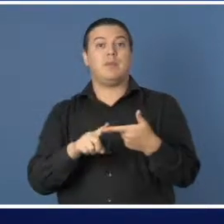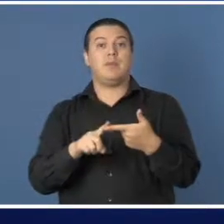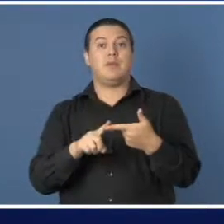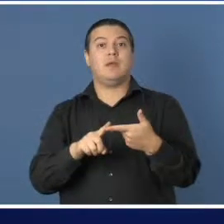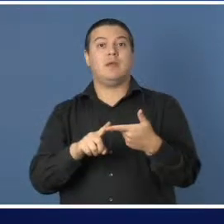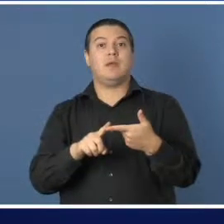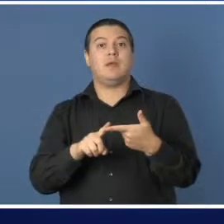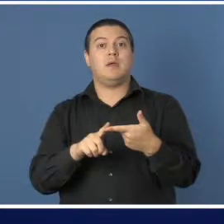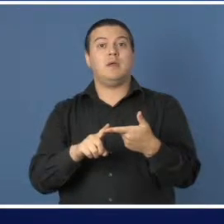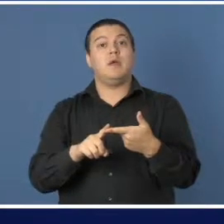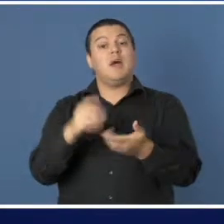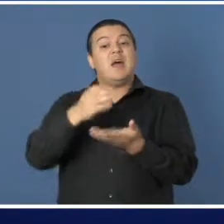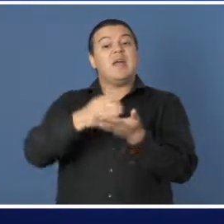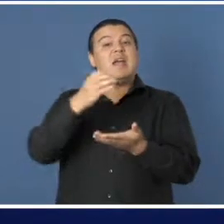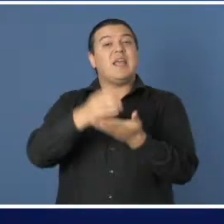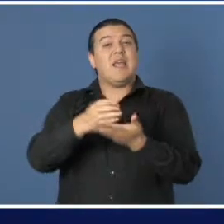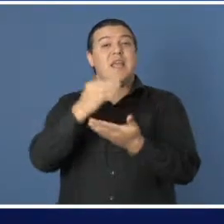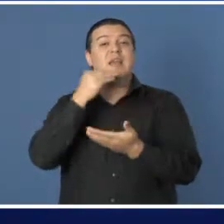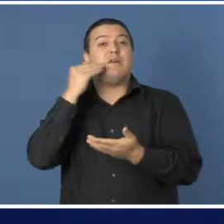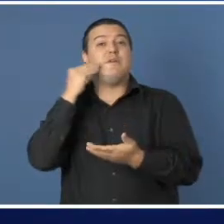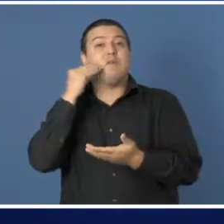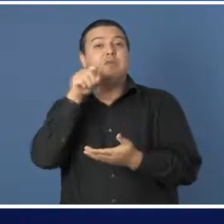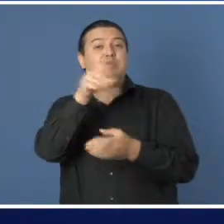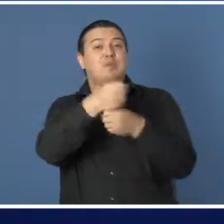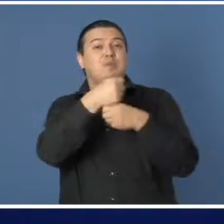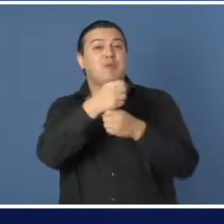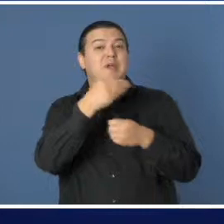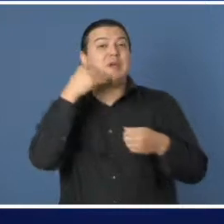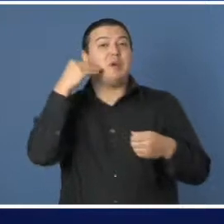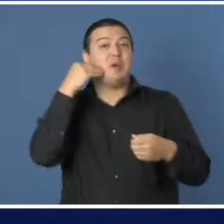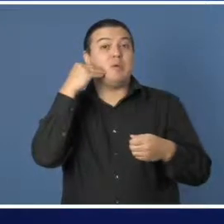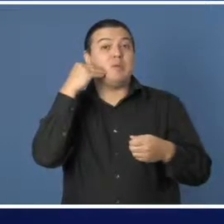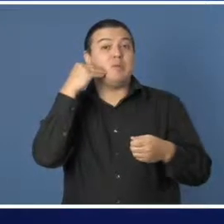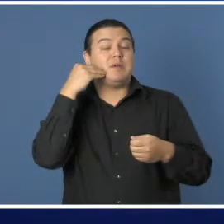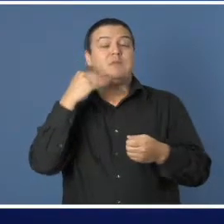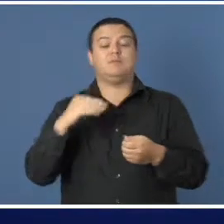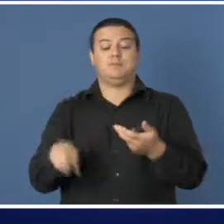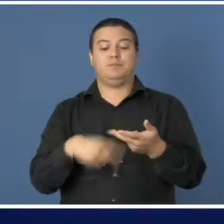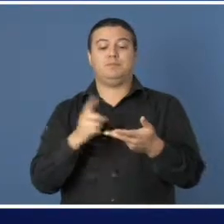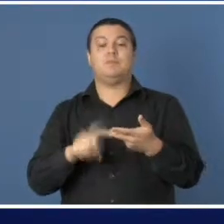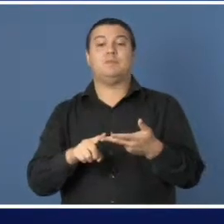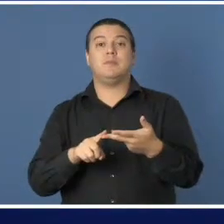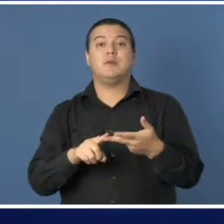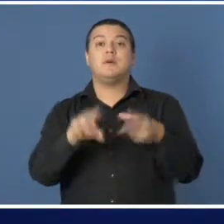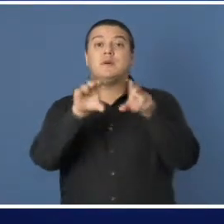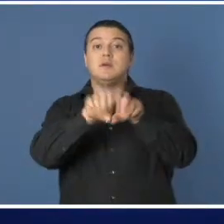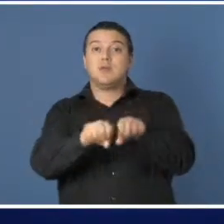Home canned foods, sausages,